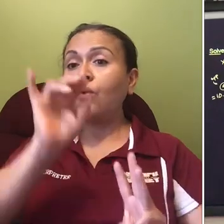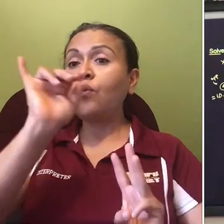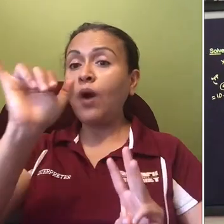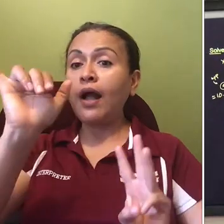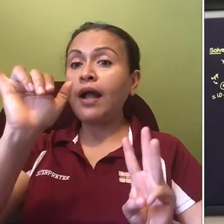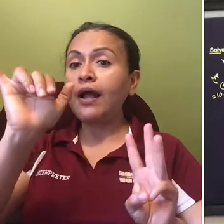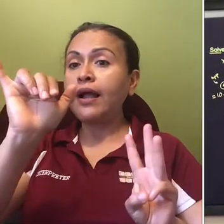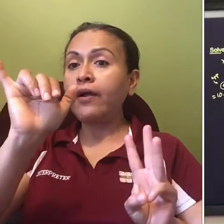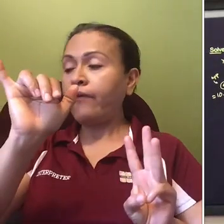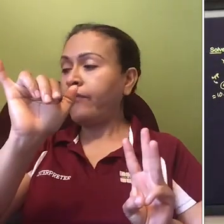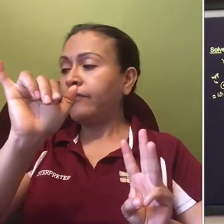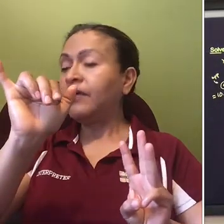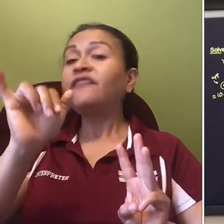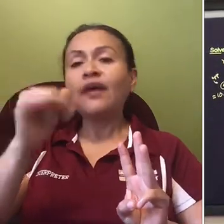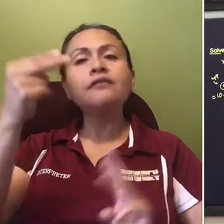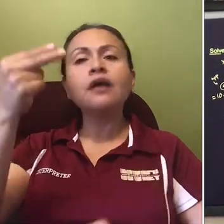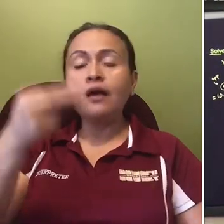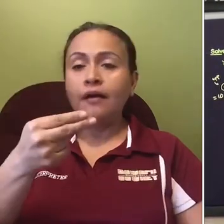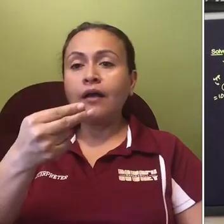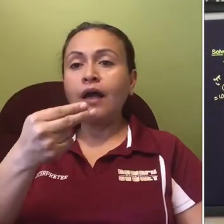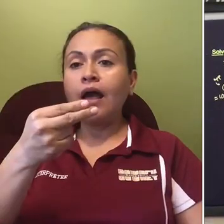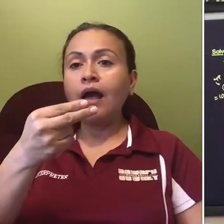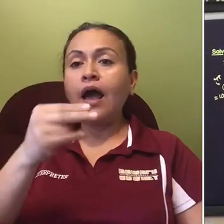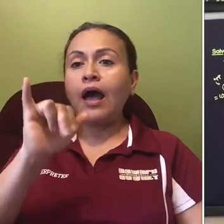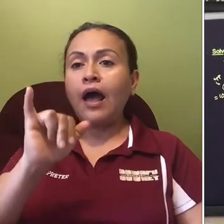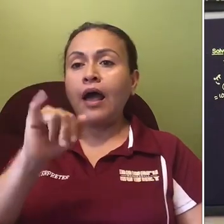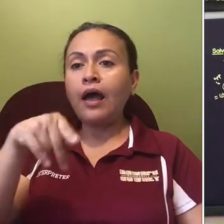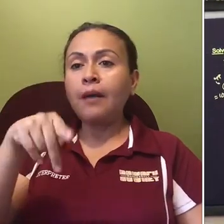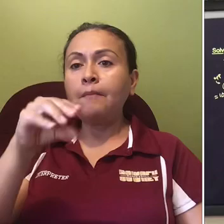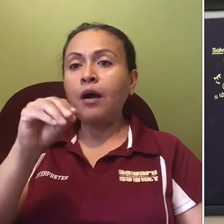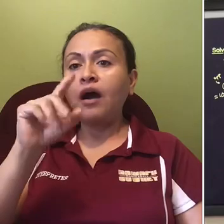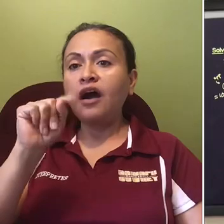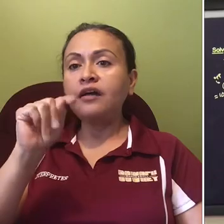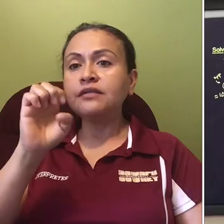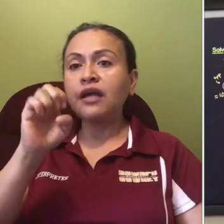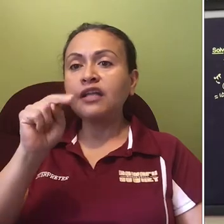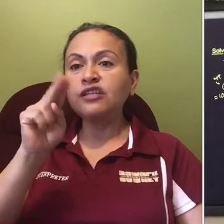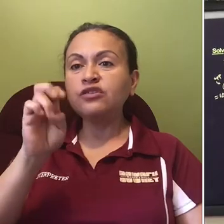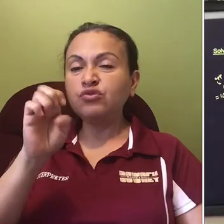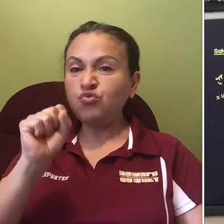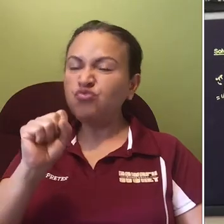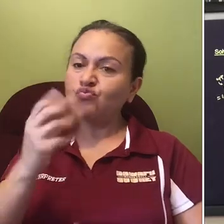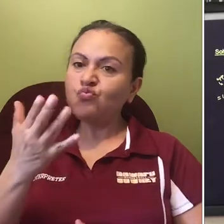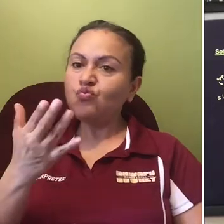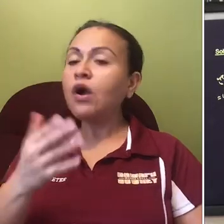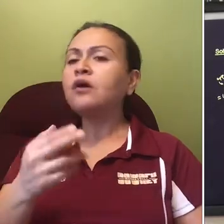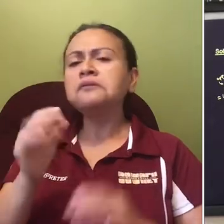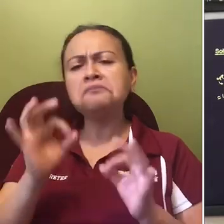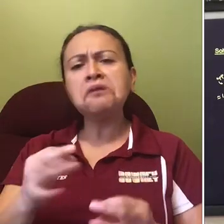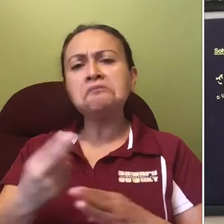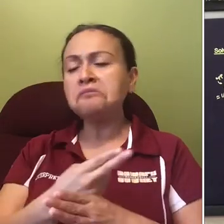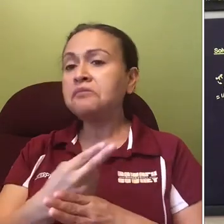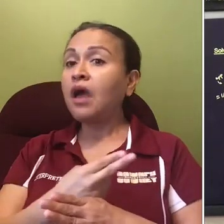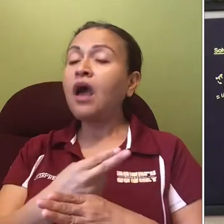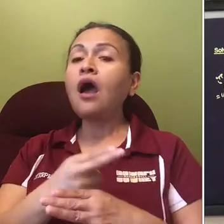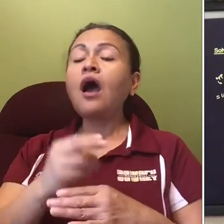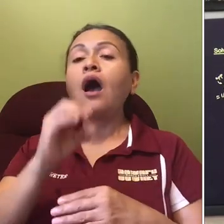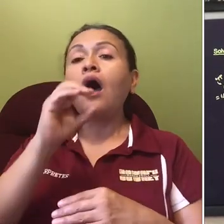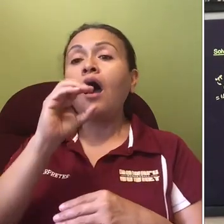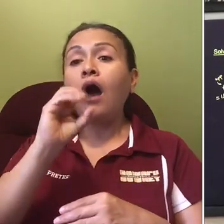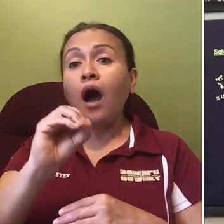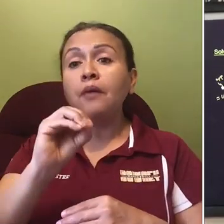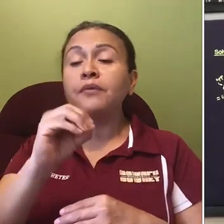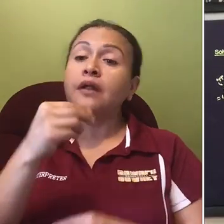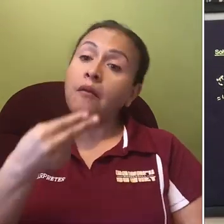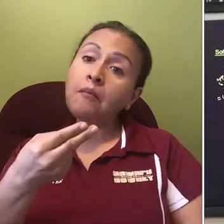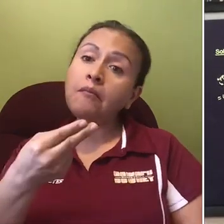is the hypotenuse. And so what trigonometric ratios, and we can decide what we want to use. We could use opposite in hypotenuse, we could